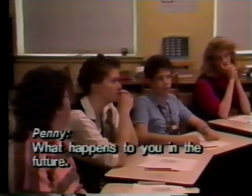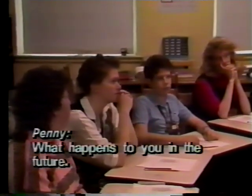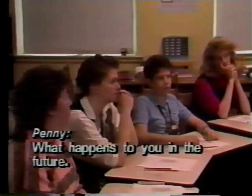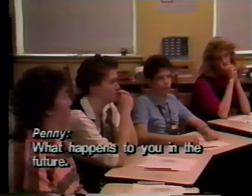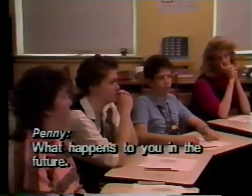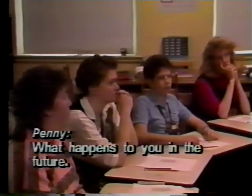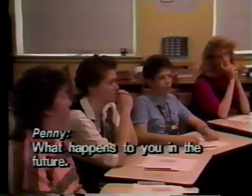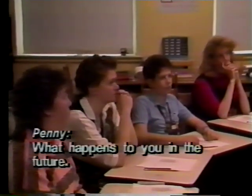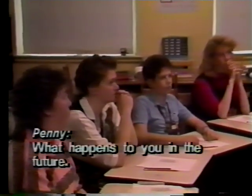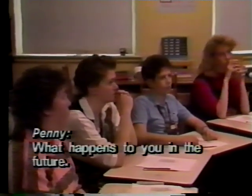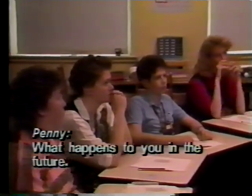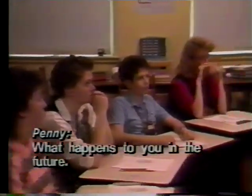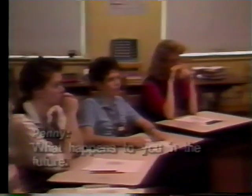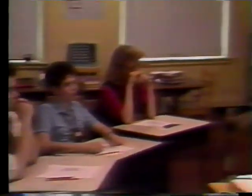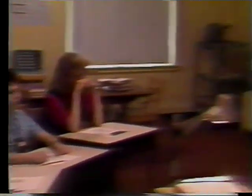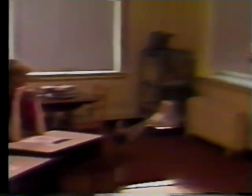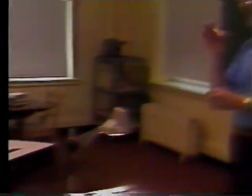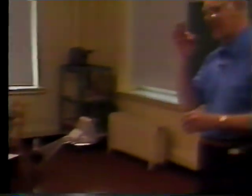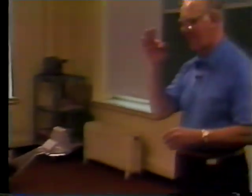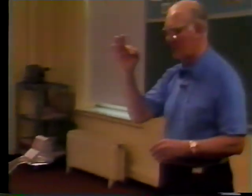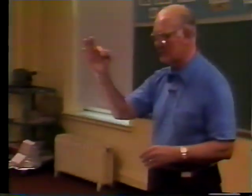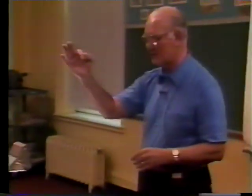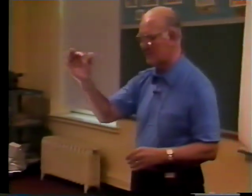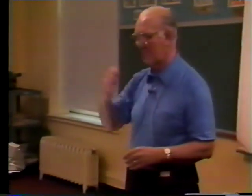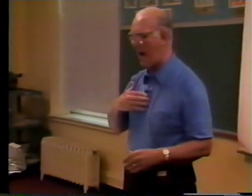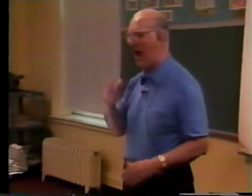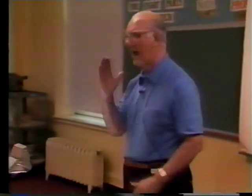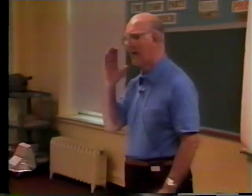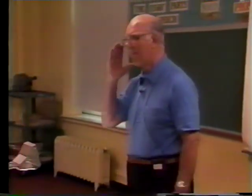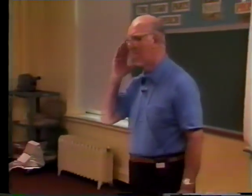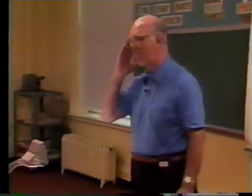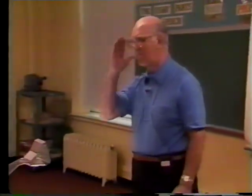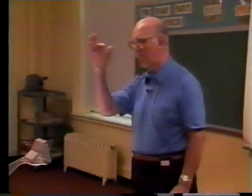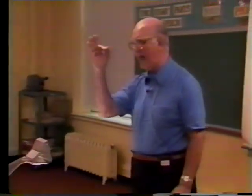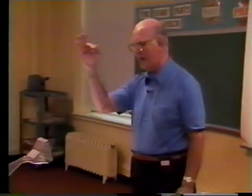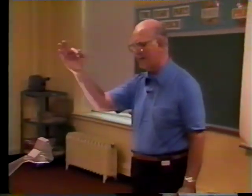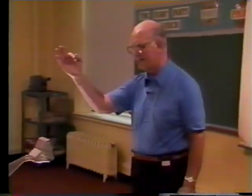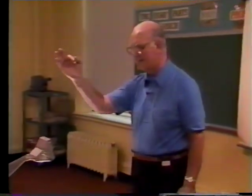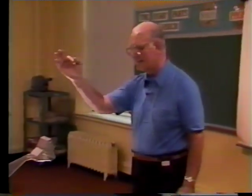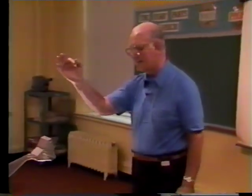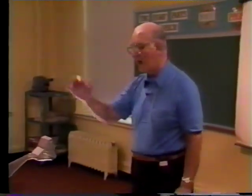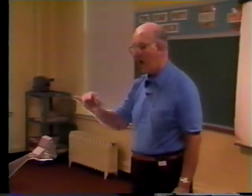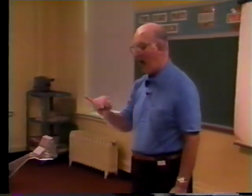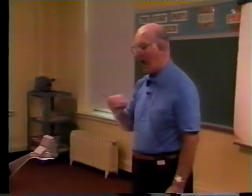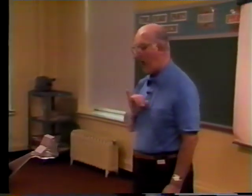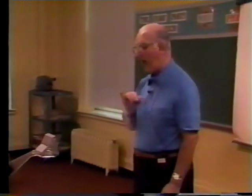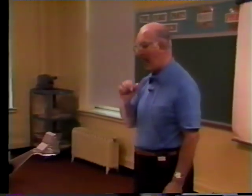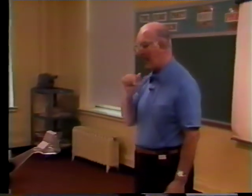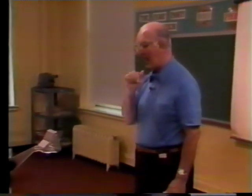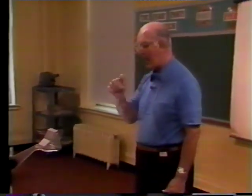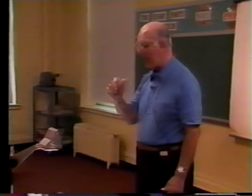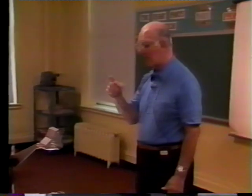Like something happening in the future. My fate. I am